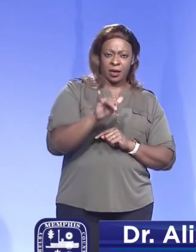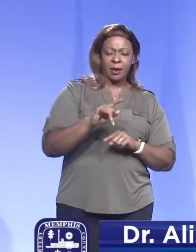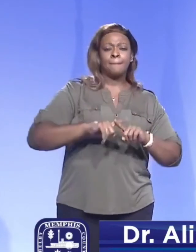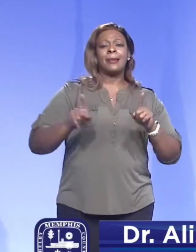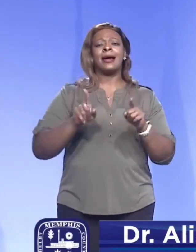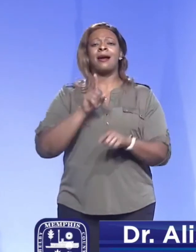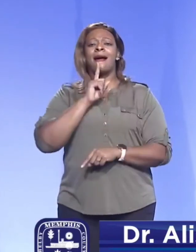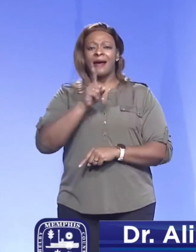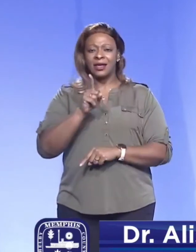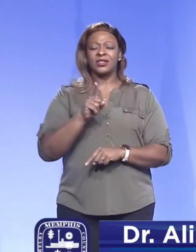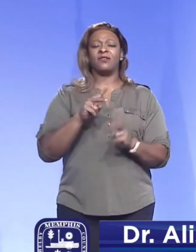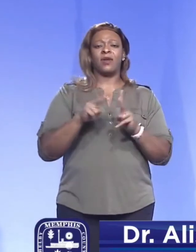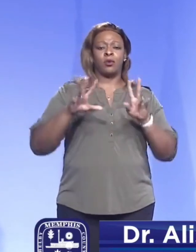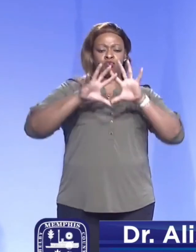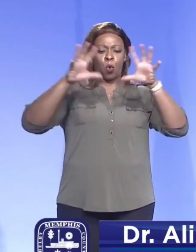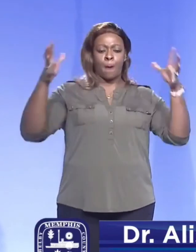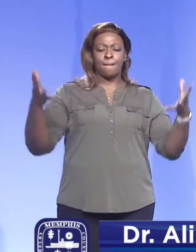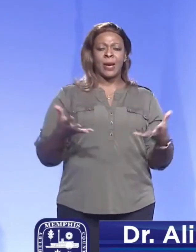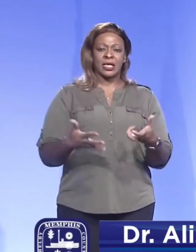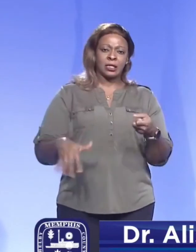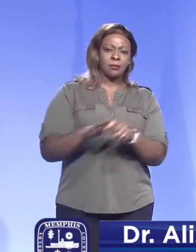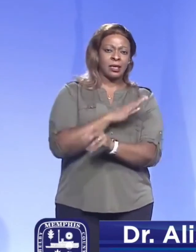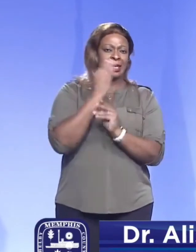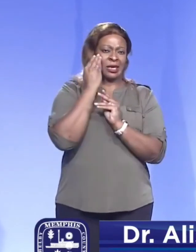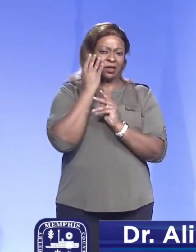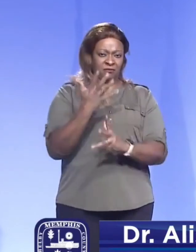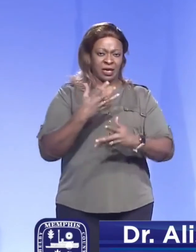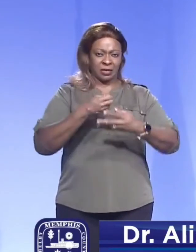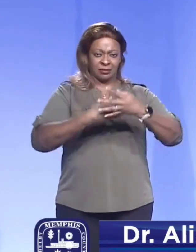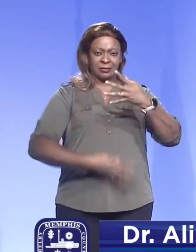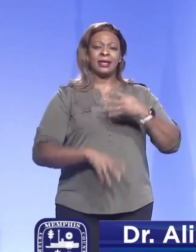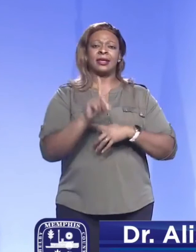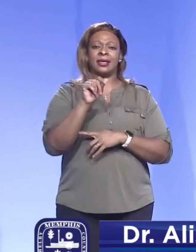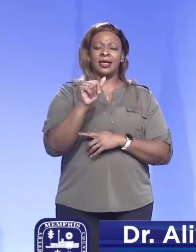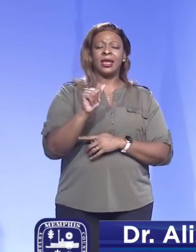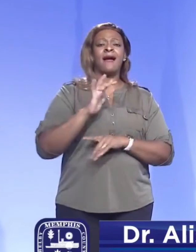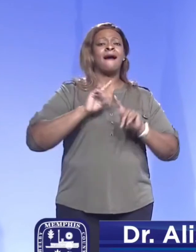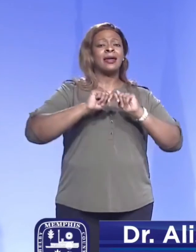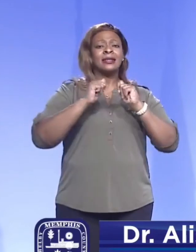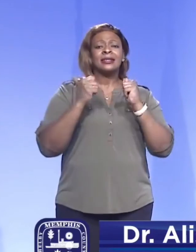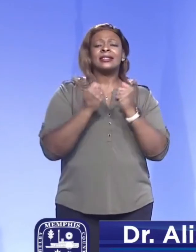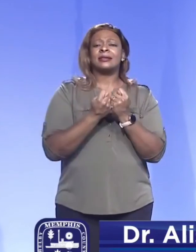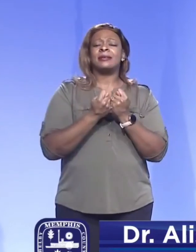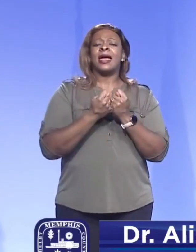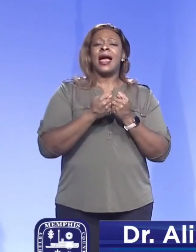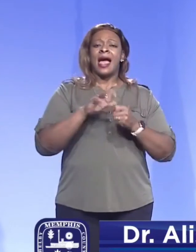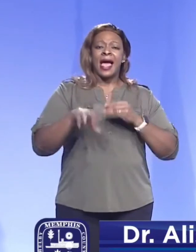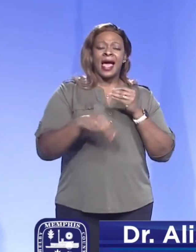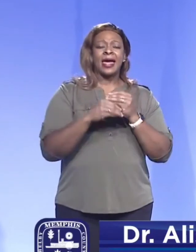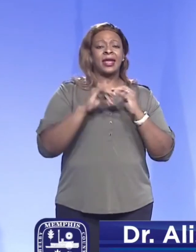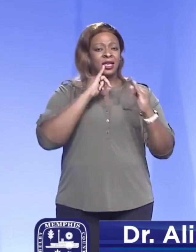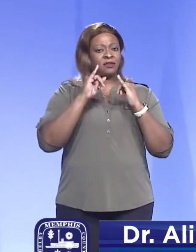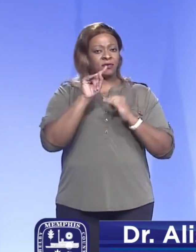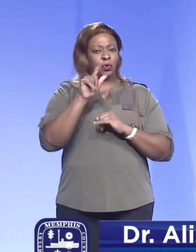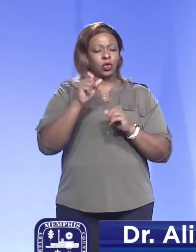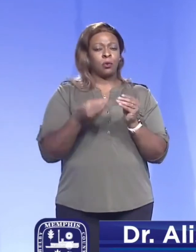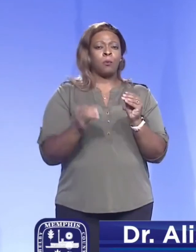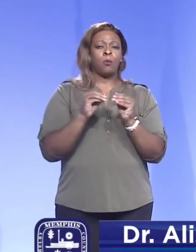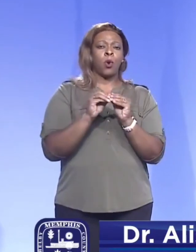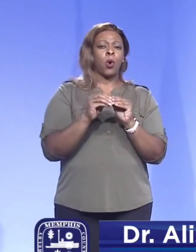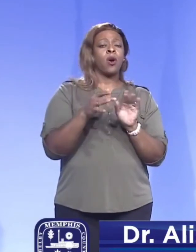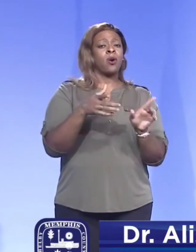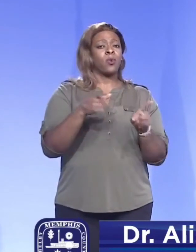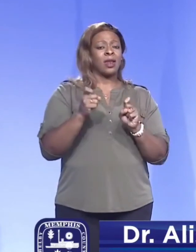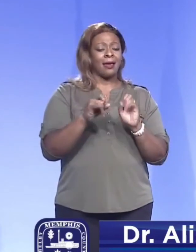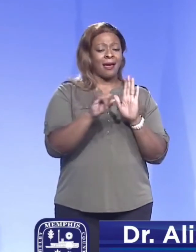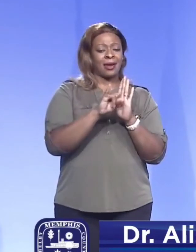but actually very robust data. So our team has developed additional interviewing tools to be able to more quickly identify